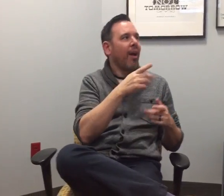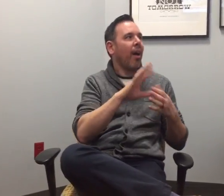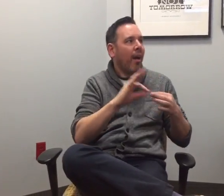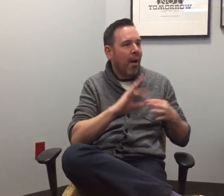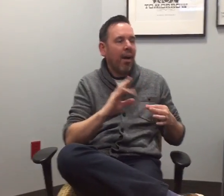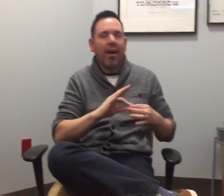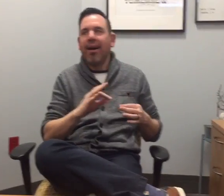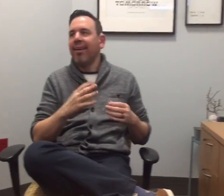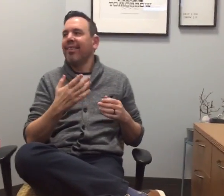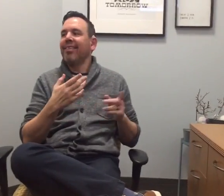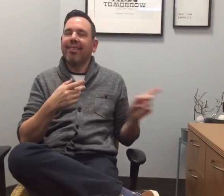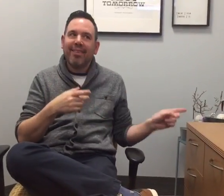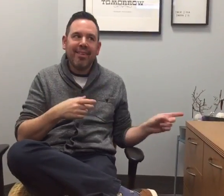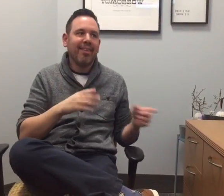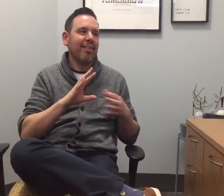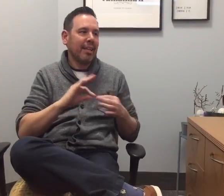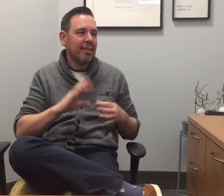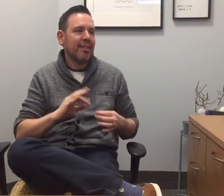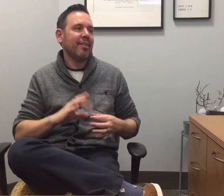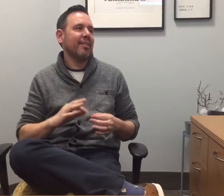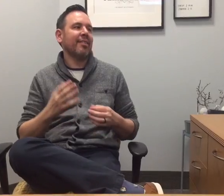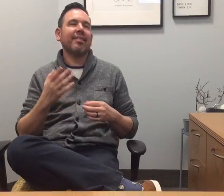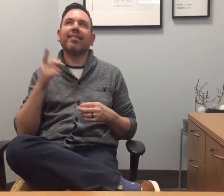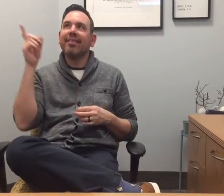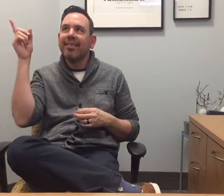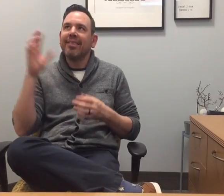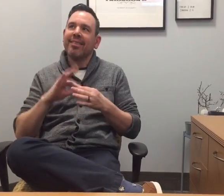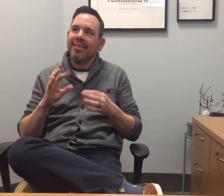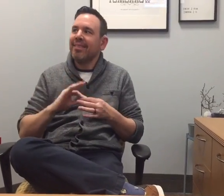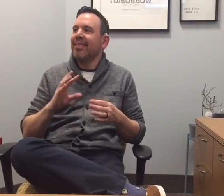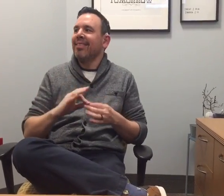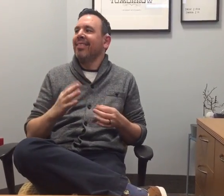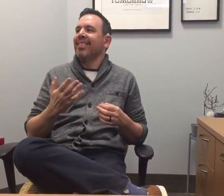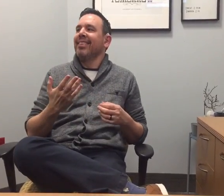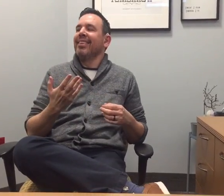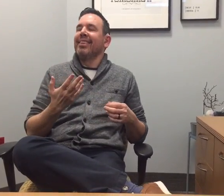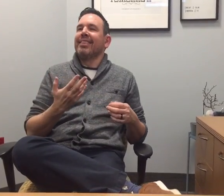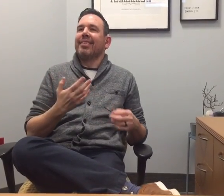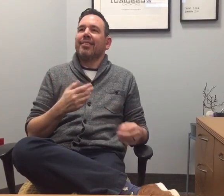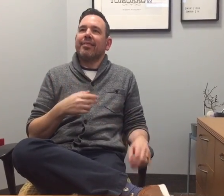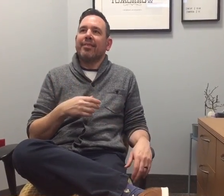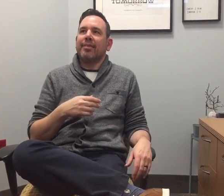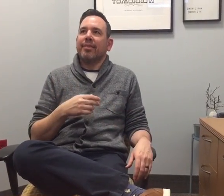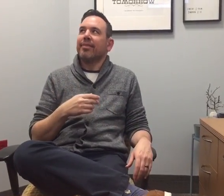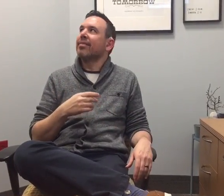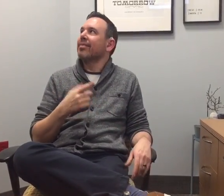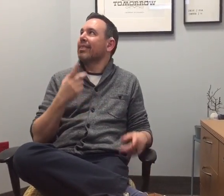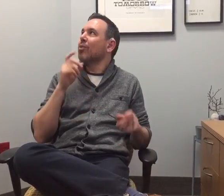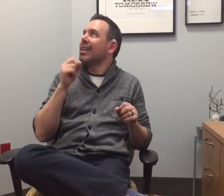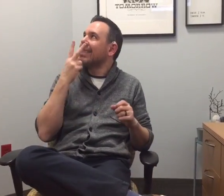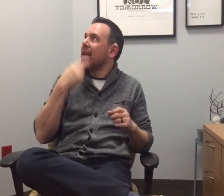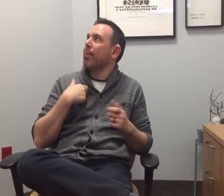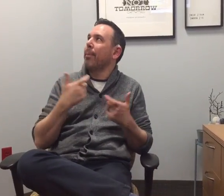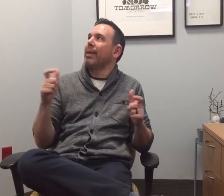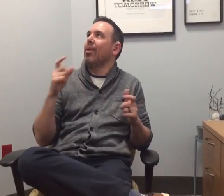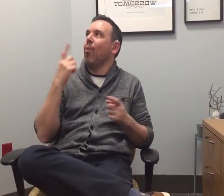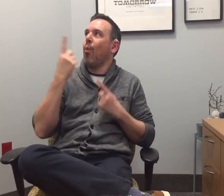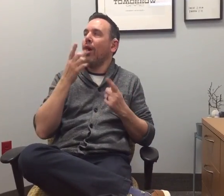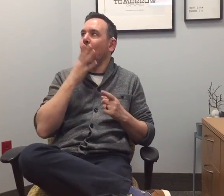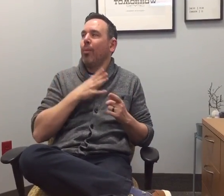into an office and they don't see anything that's relatable. And so I have a lot of toys in here. So it gives them something to talk about if they're shut down.